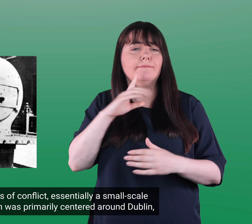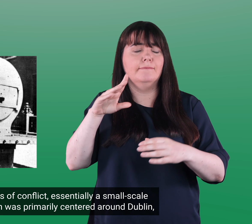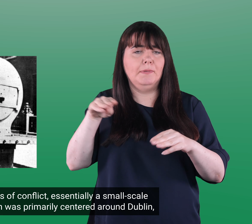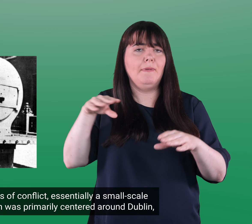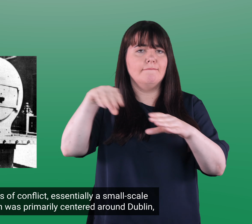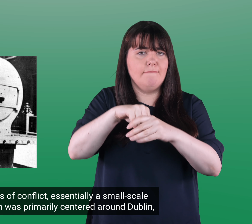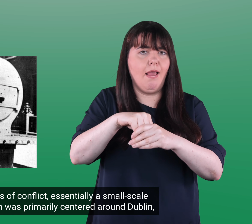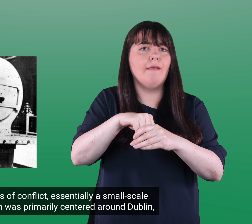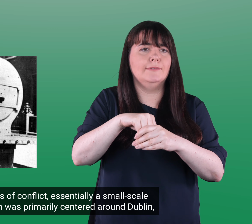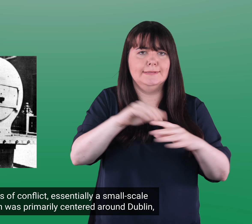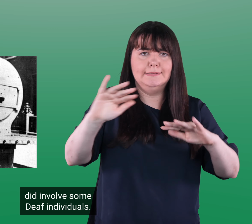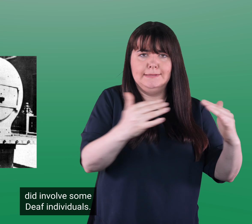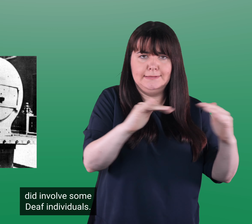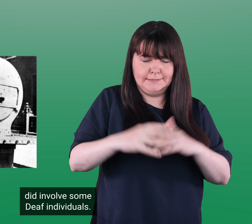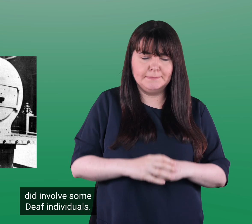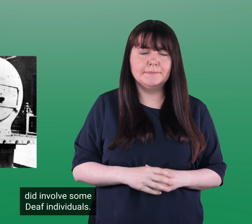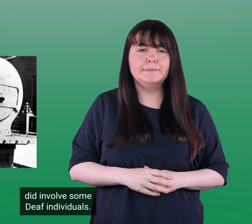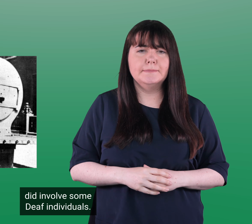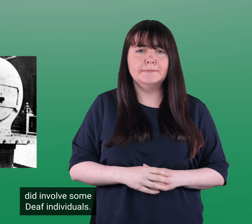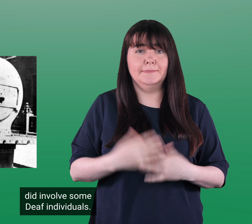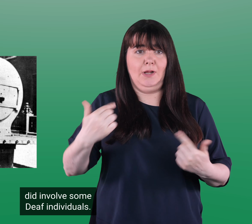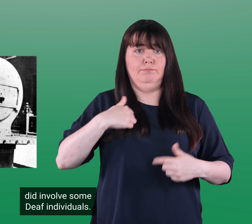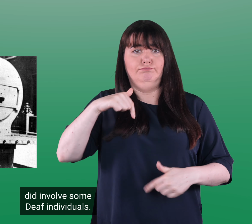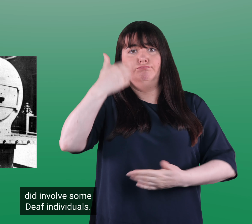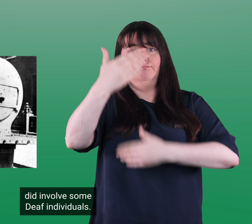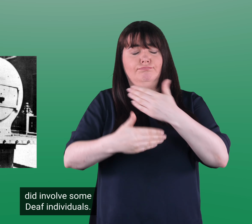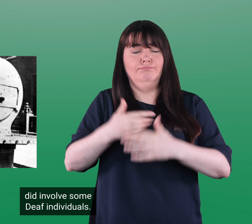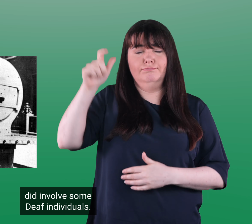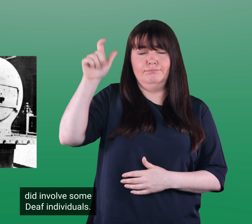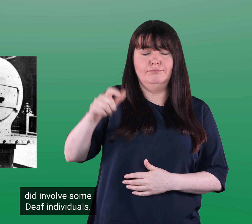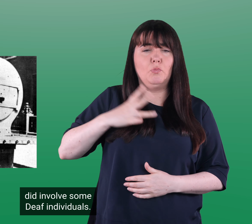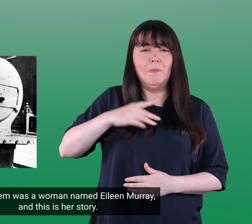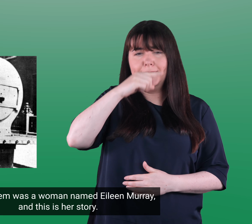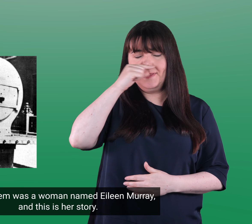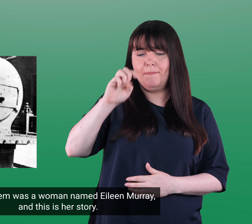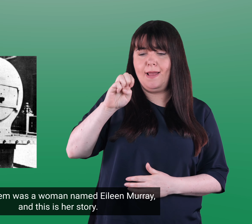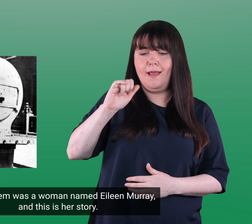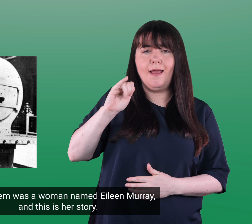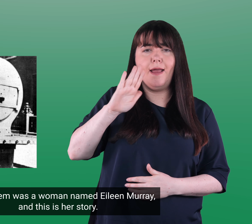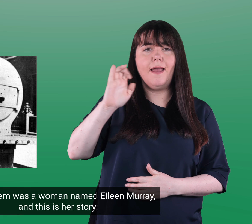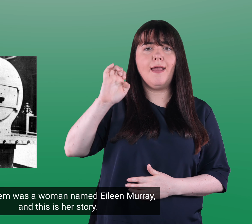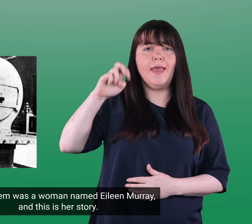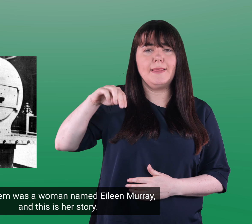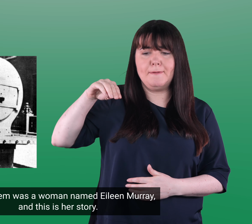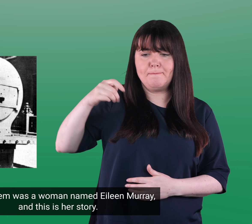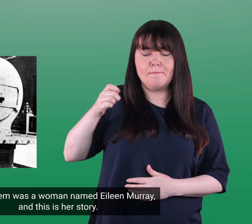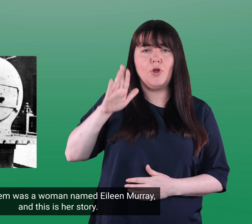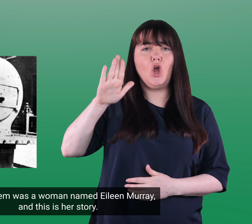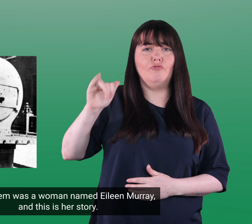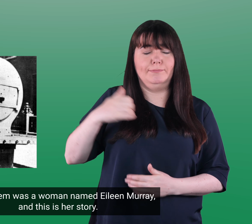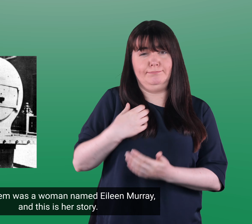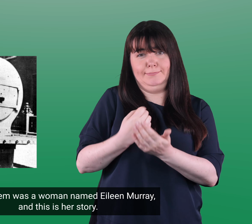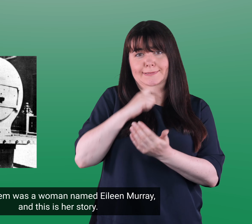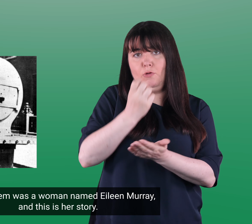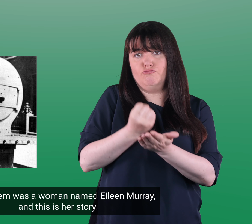Dublin, did involve some deaf individuals. One of them was a woman named Eileen Murray, and this is her